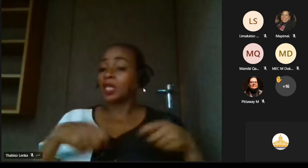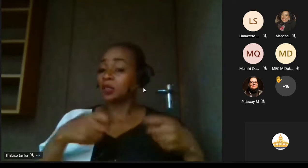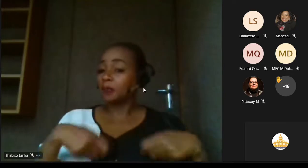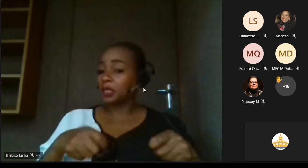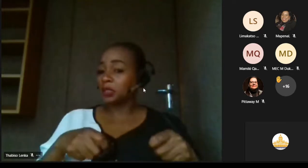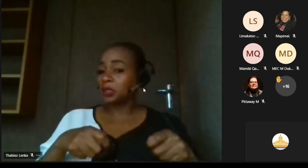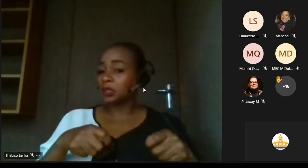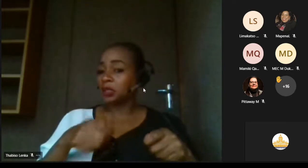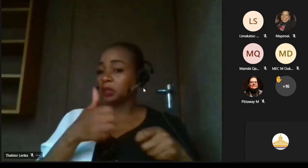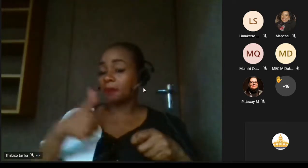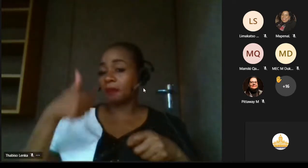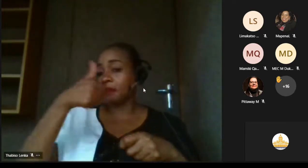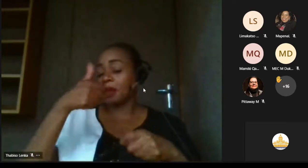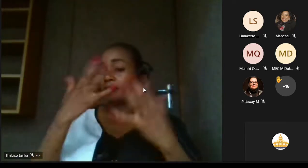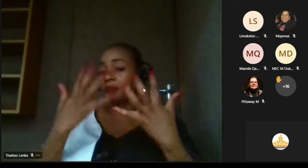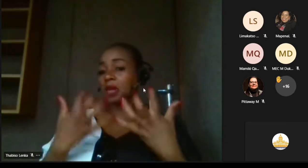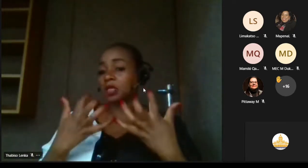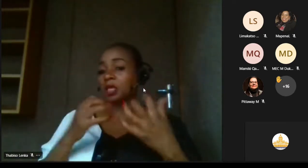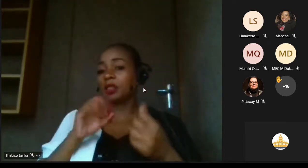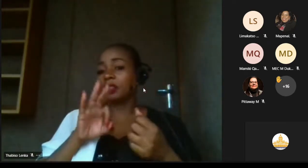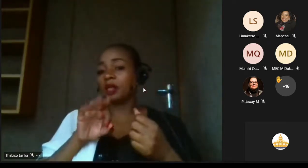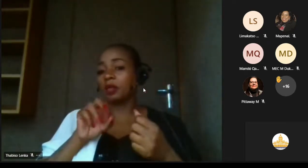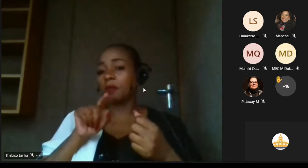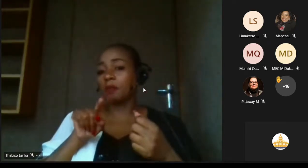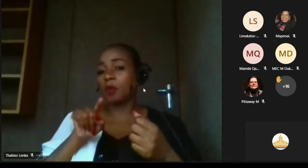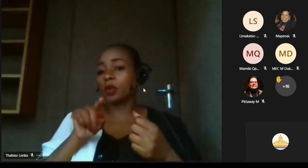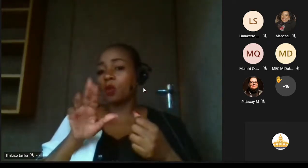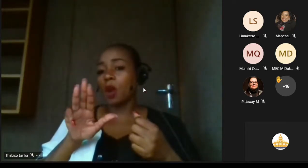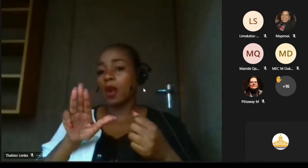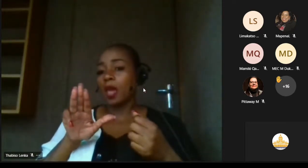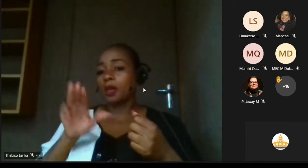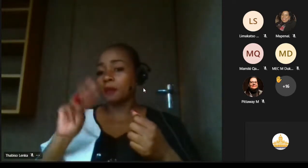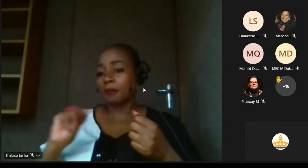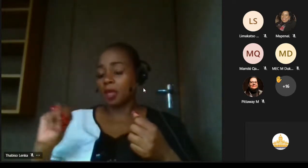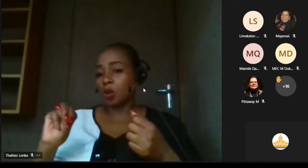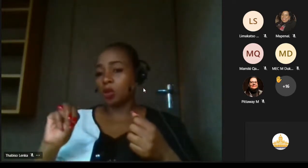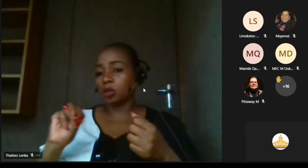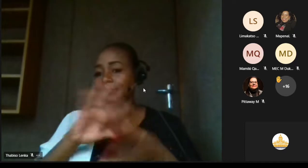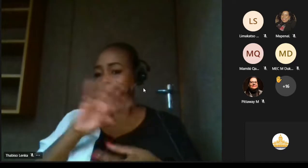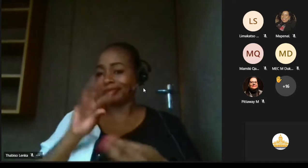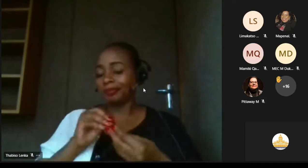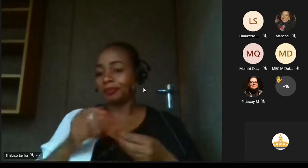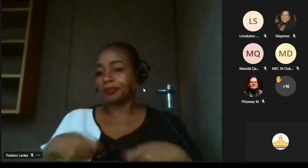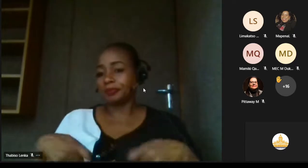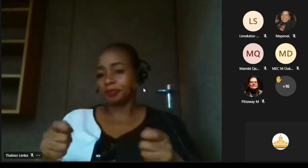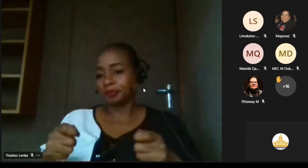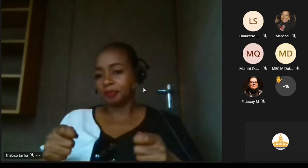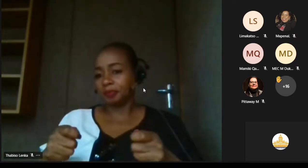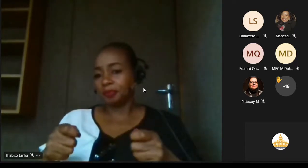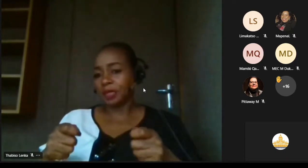total capital budget amounts to 3.19 billion. Capital expenditure is at